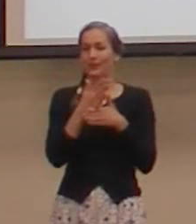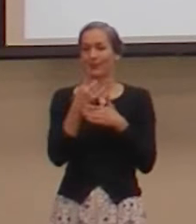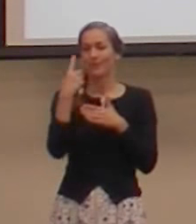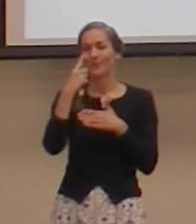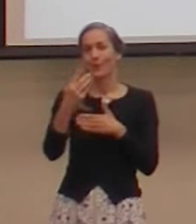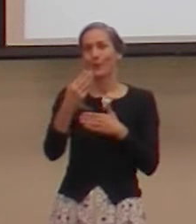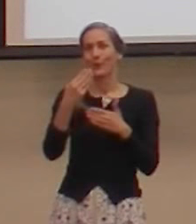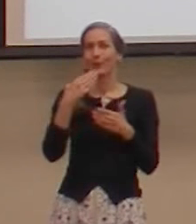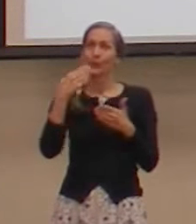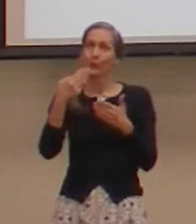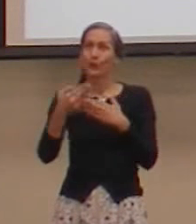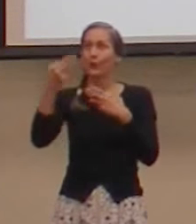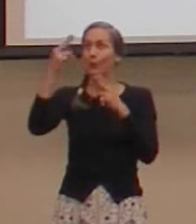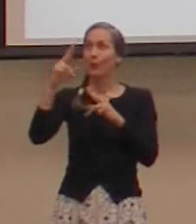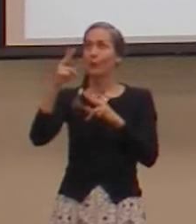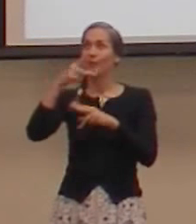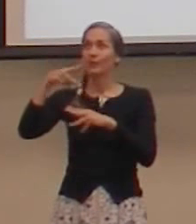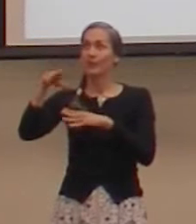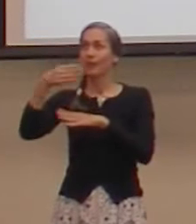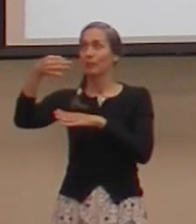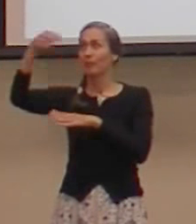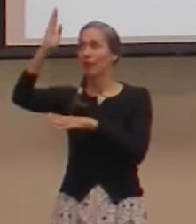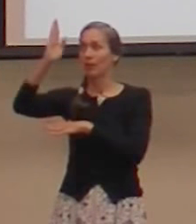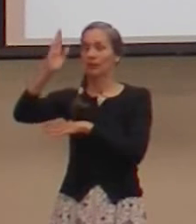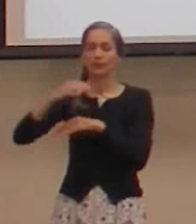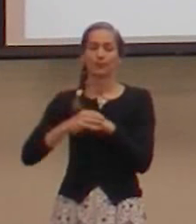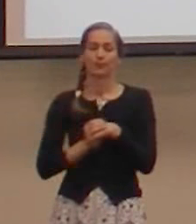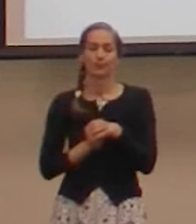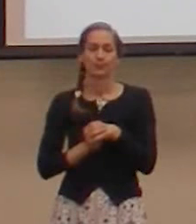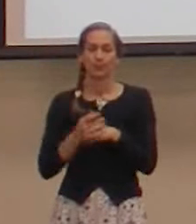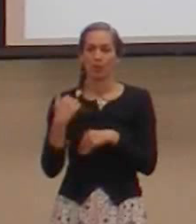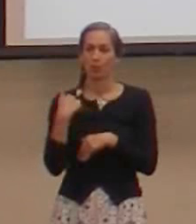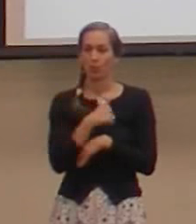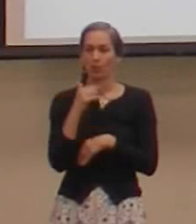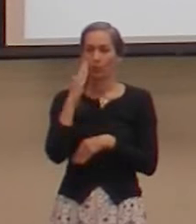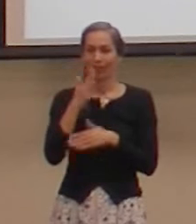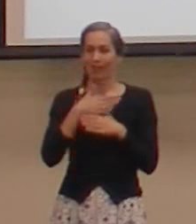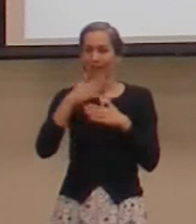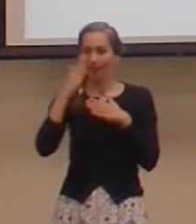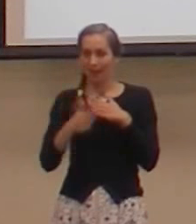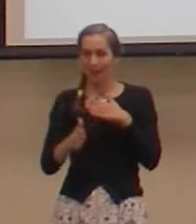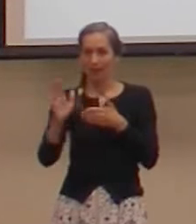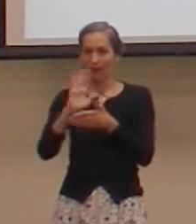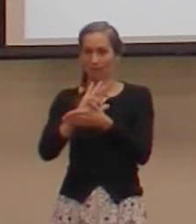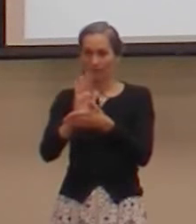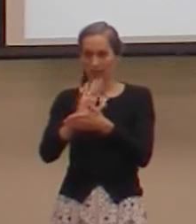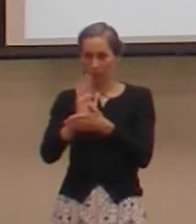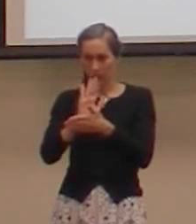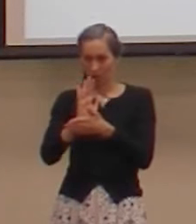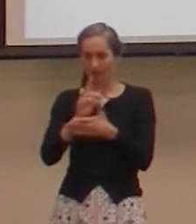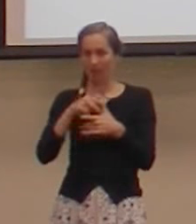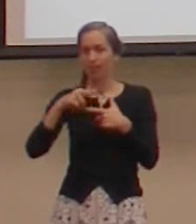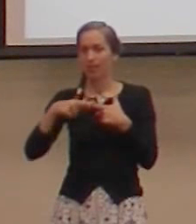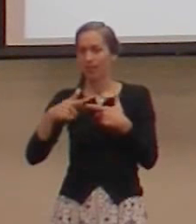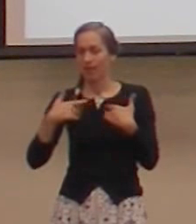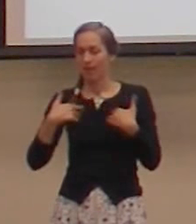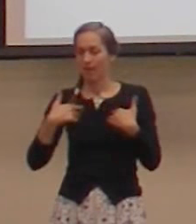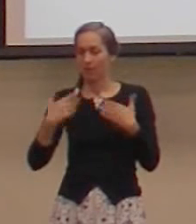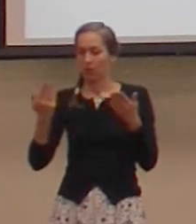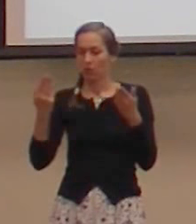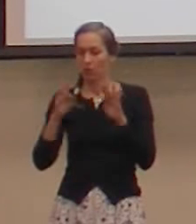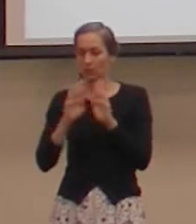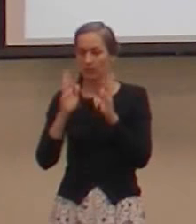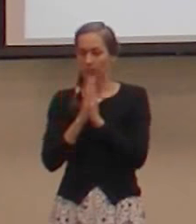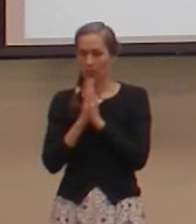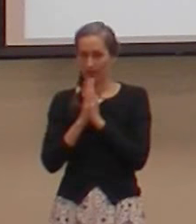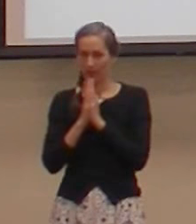good and the honor of the kingdom of God. We're going to end with a video, and after the video, we'll have our closing prayer. This video was made by one